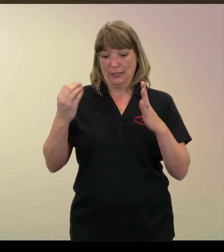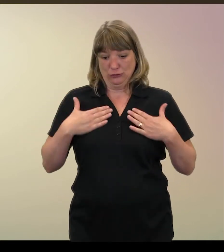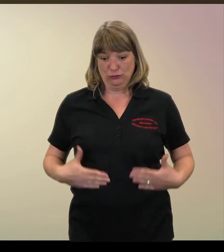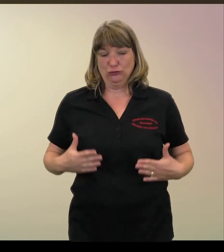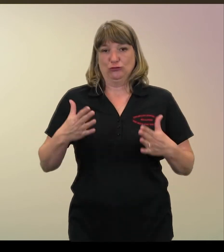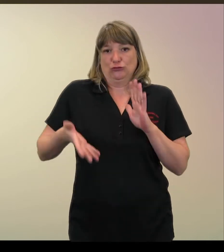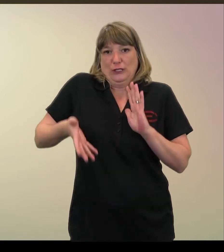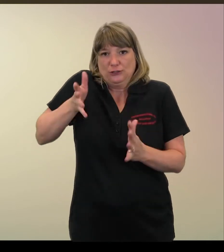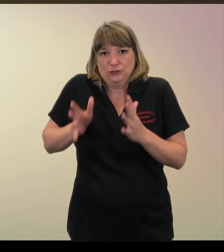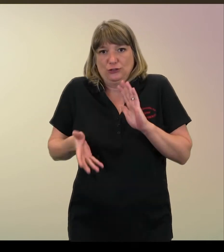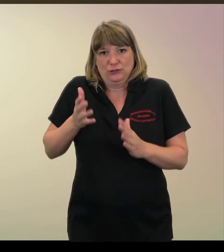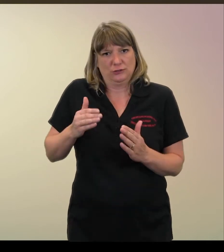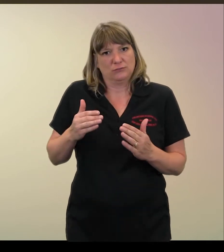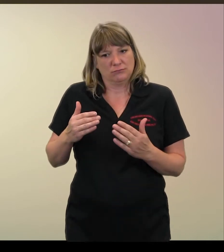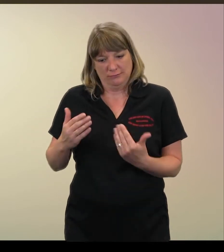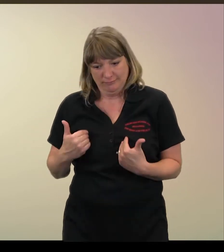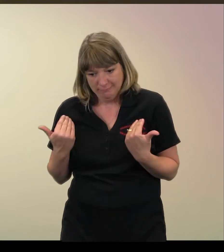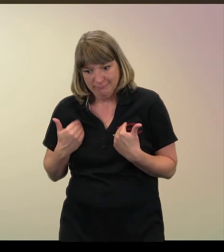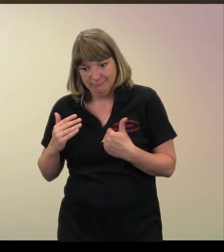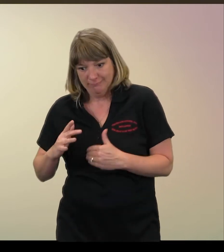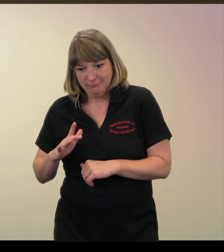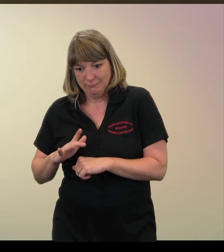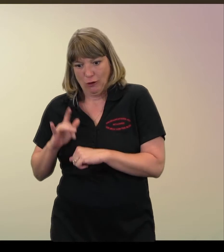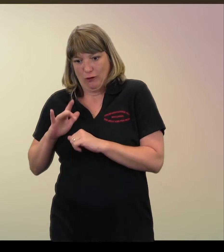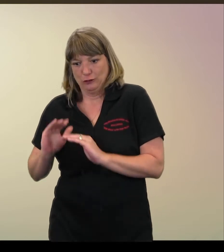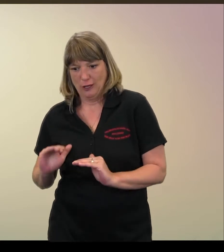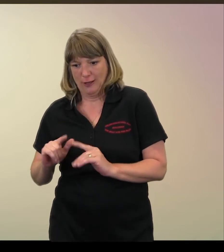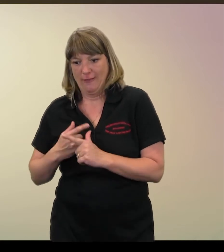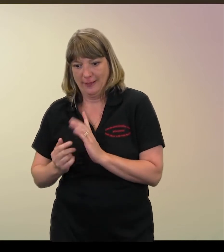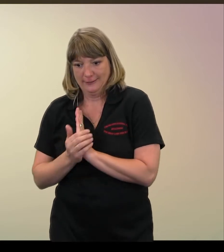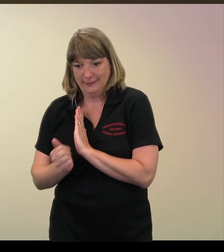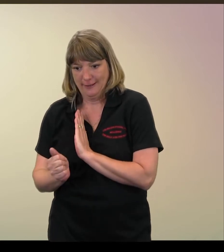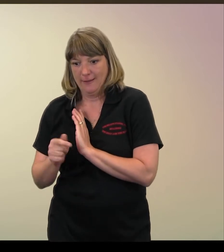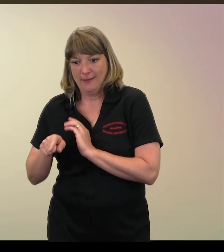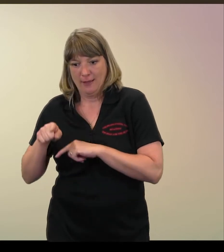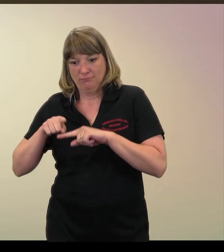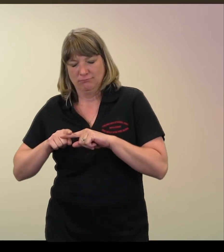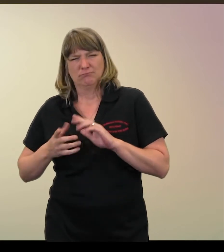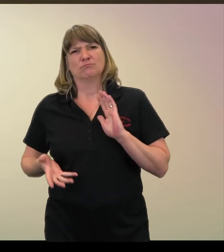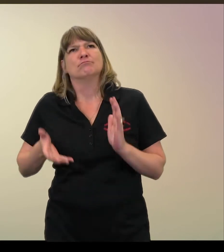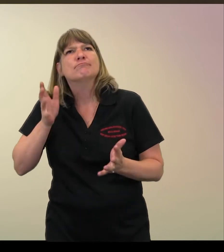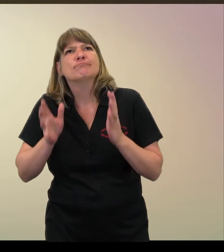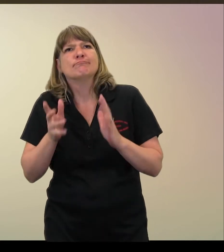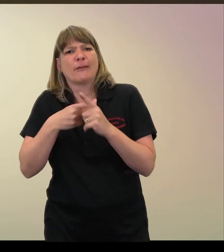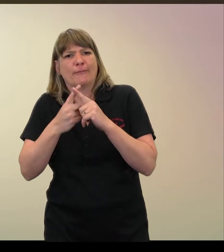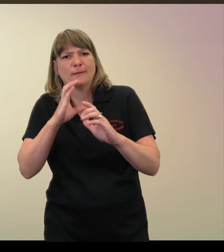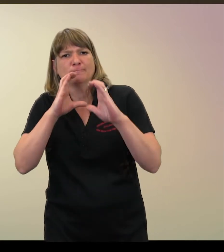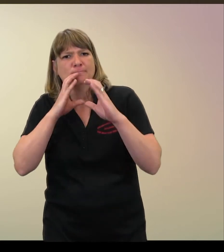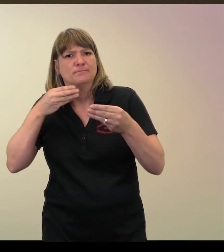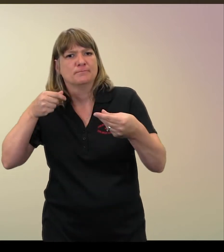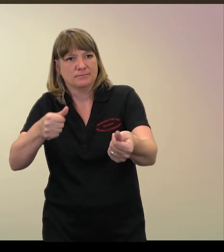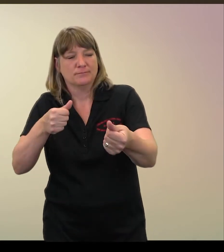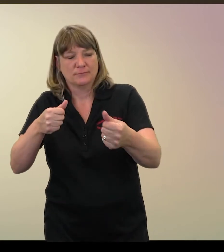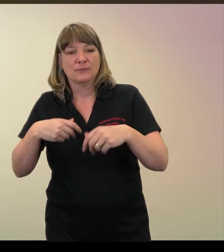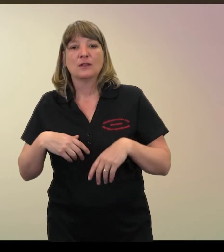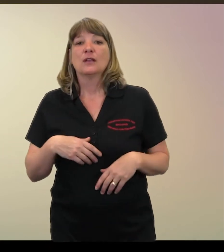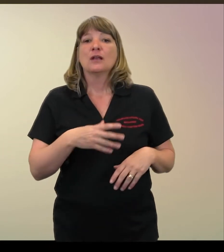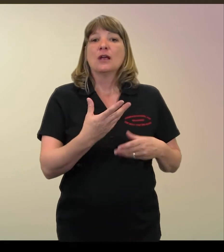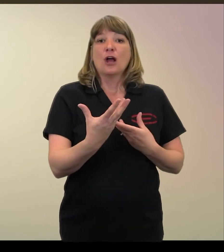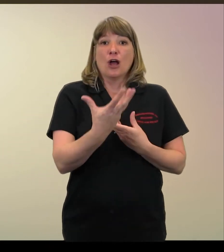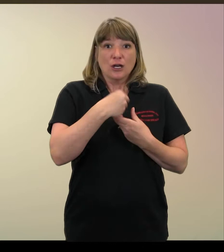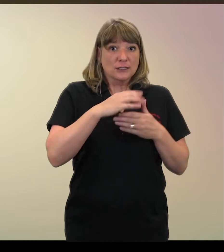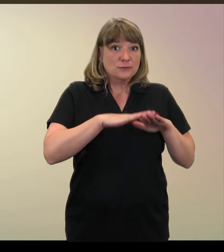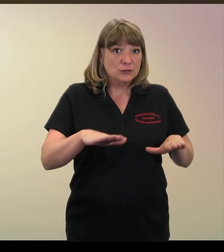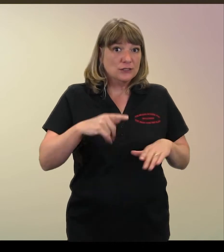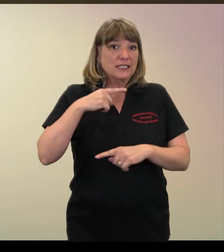gestures, and especially in early childhood, that's a skill that young children rely on quite a bit to make their communication understood.